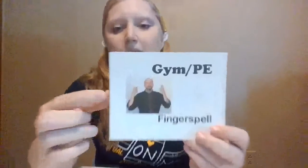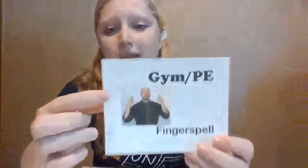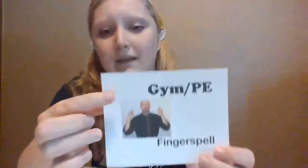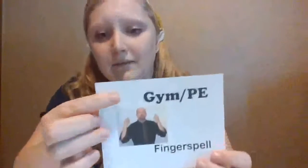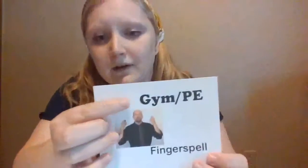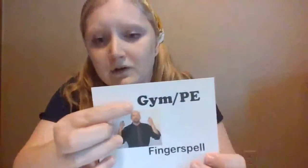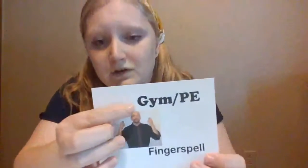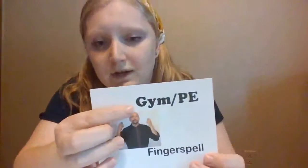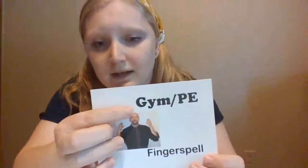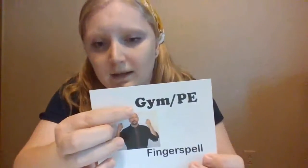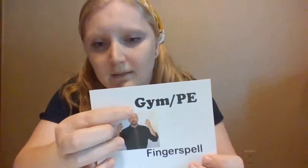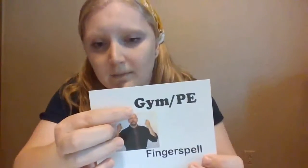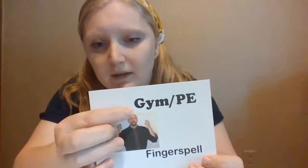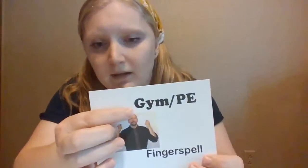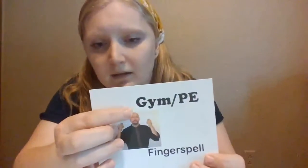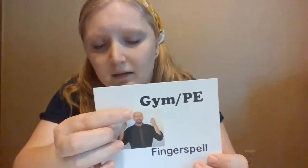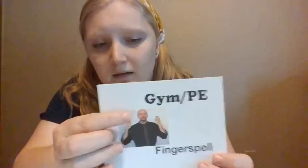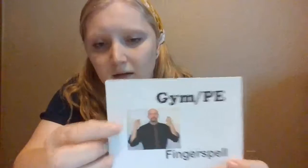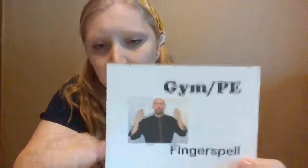And then for gym,